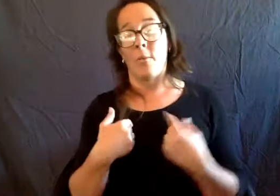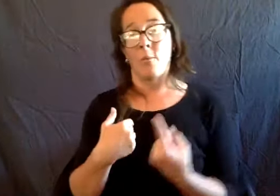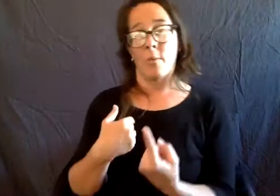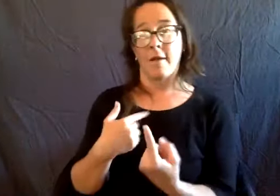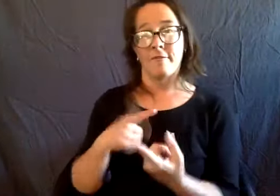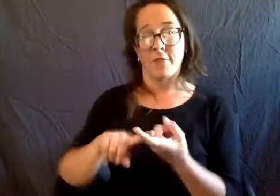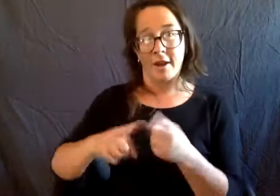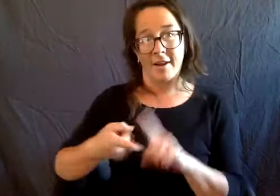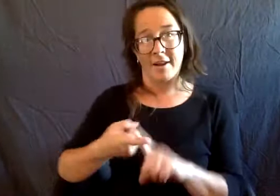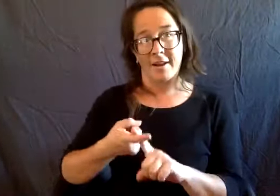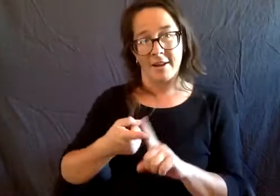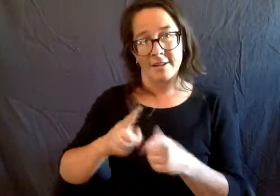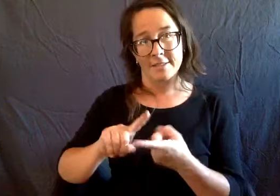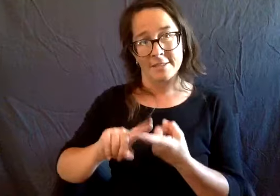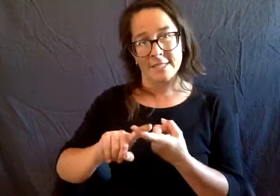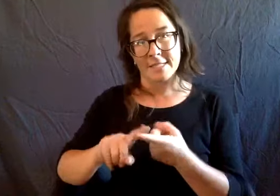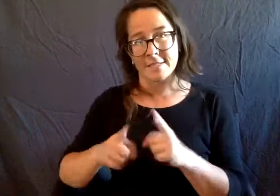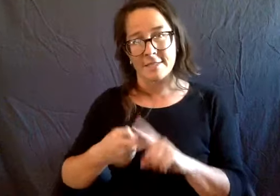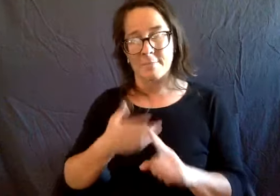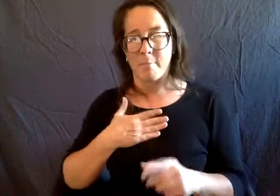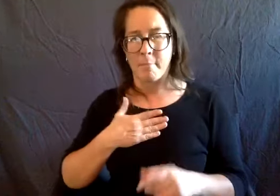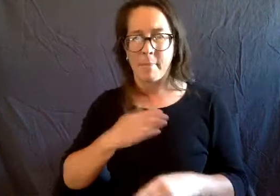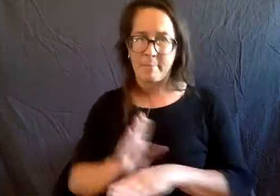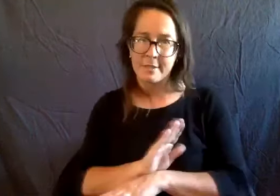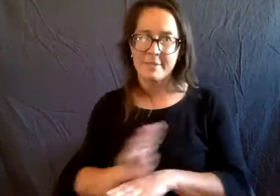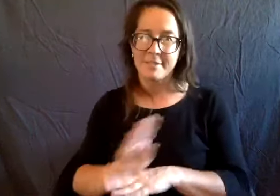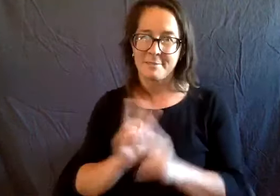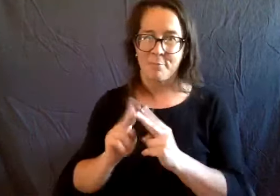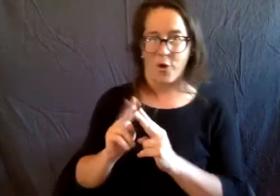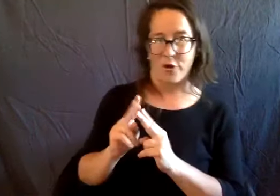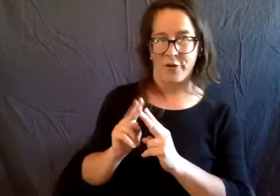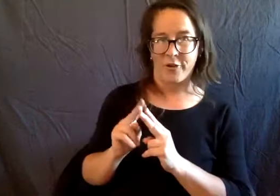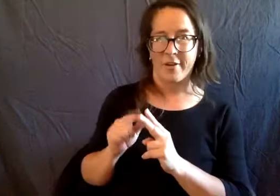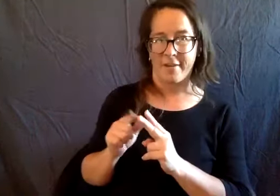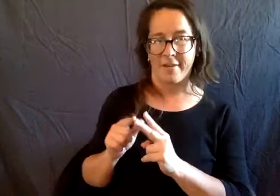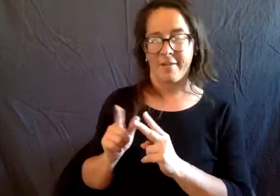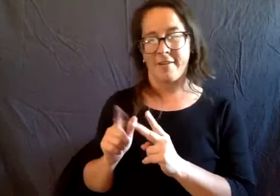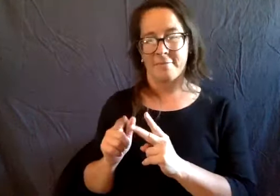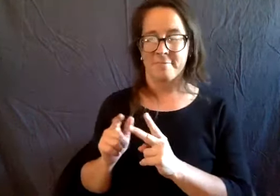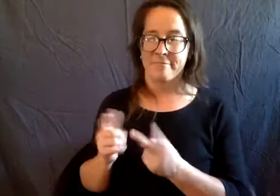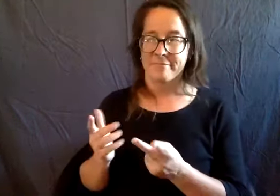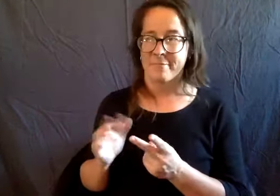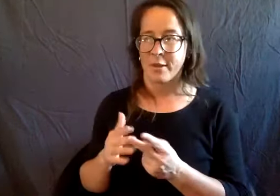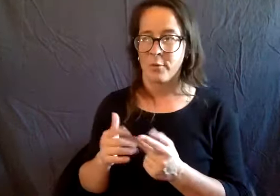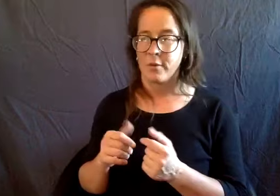I had one friend, and that one friend was also my business partner in a little construction business that I'd pretty much